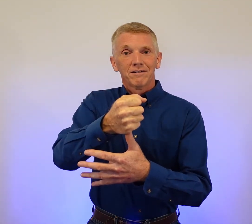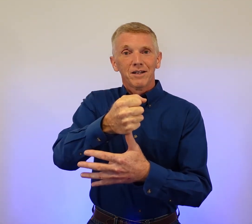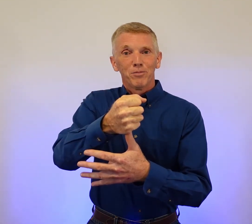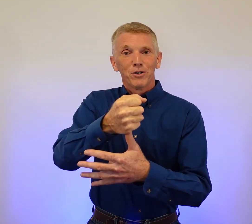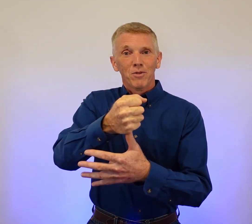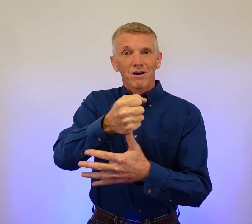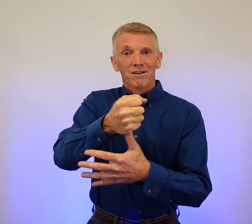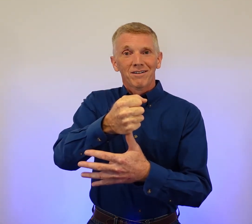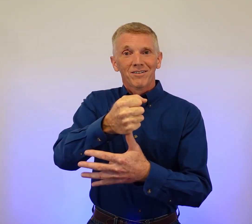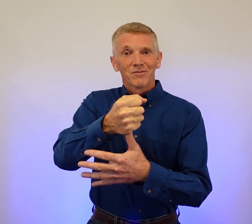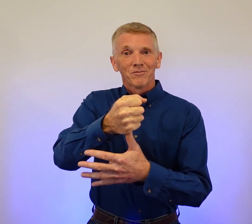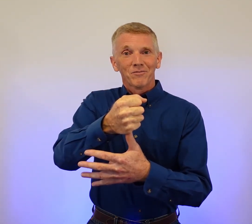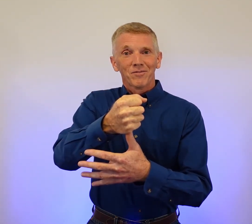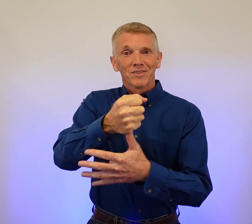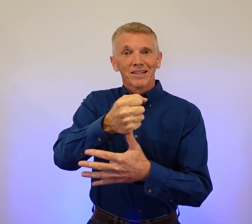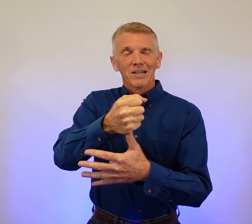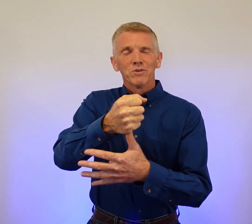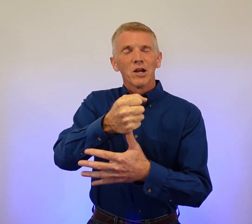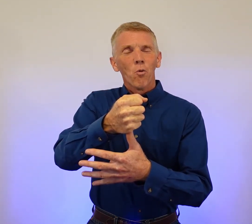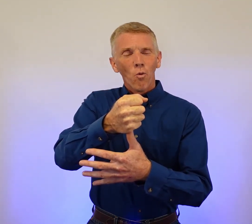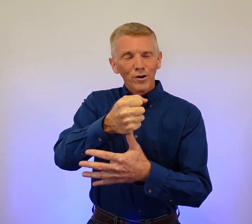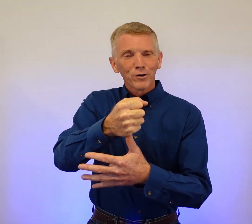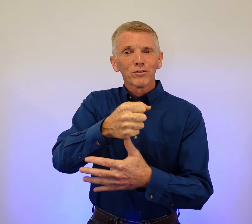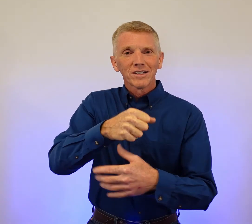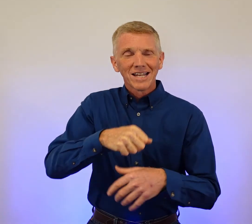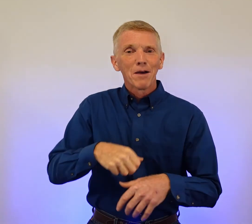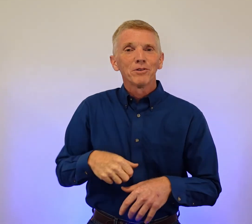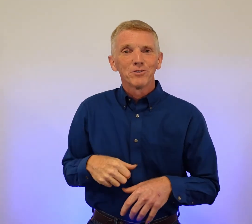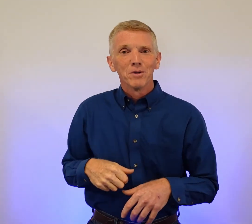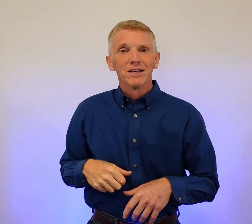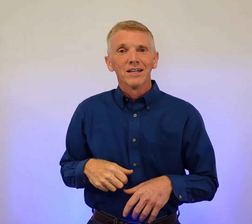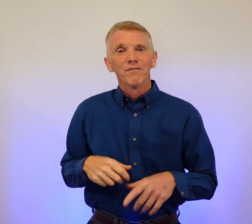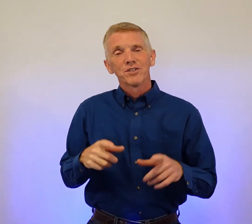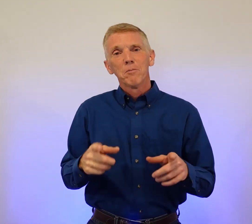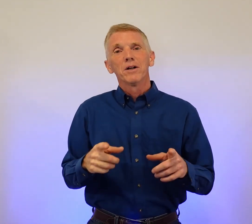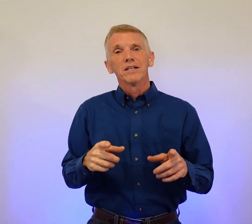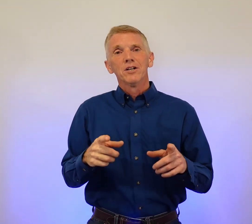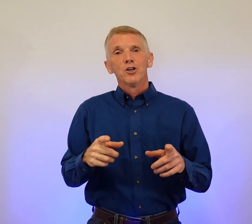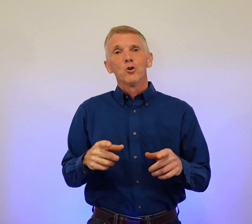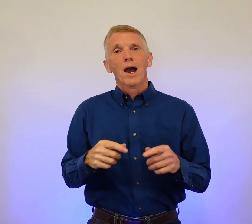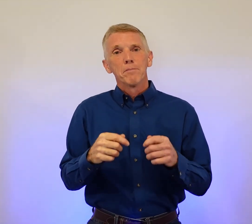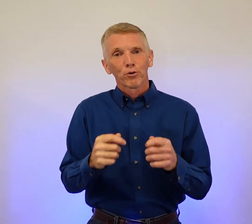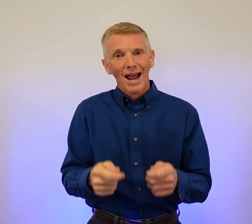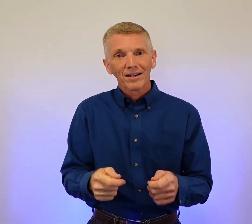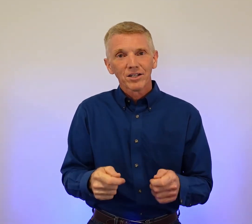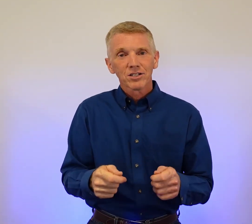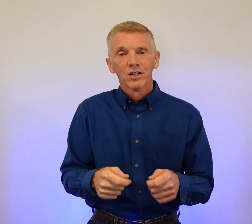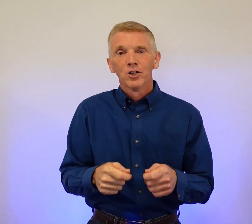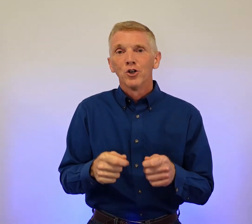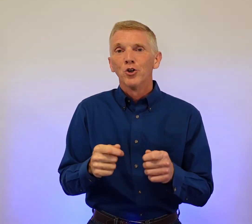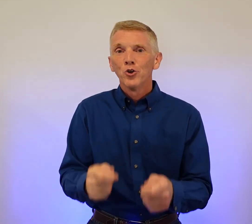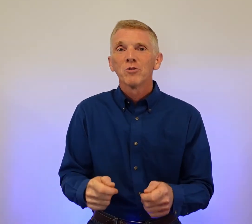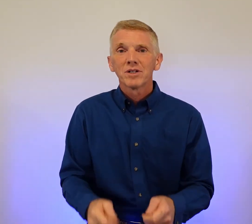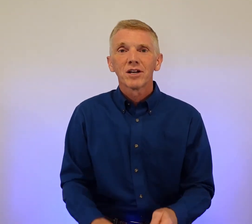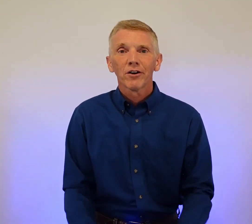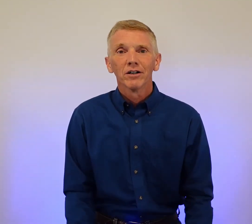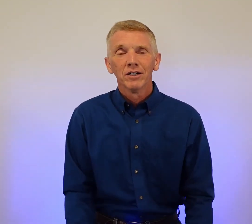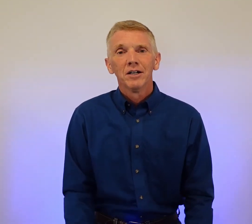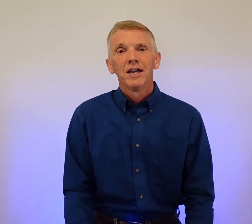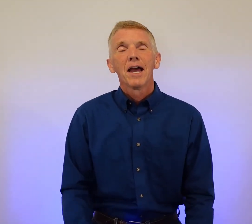and put him there. It was a wonderful example to me of somebody who had practiced, knew the material, and